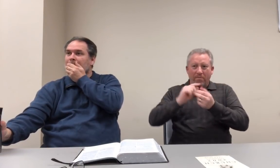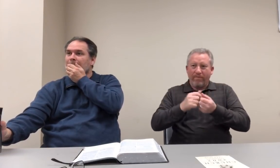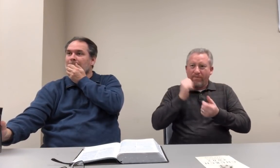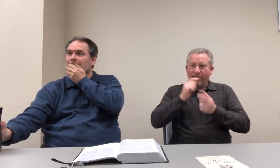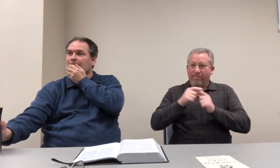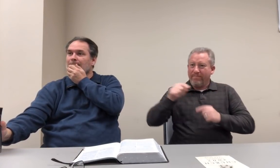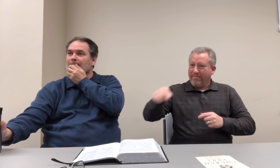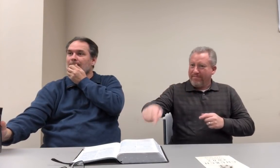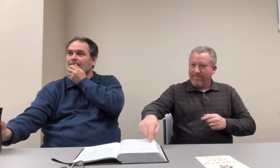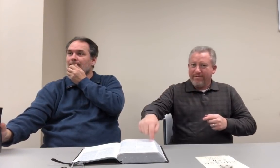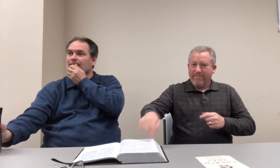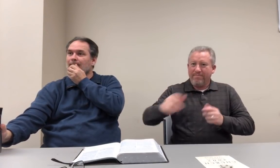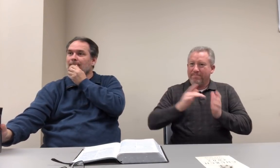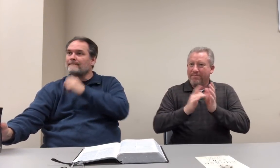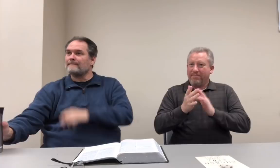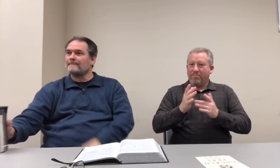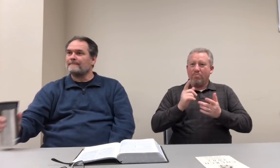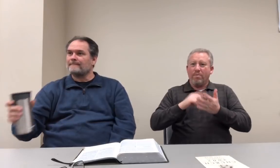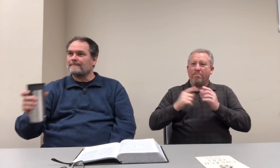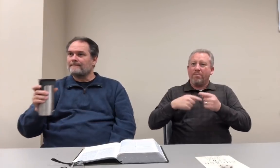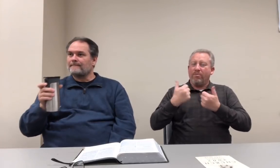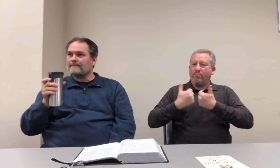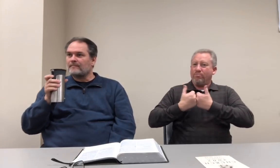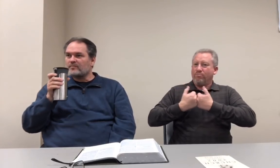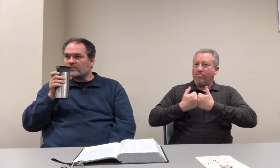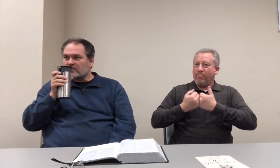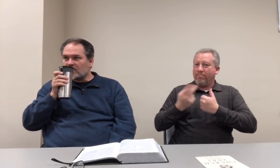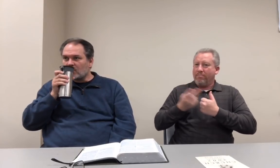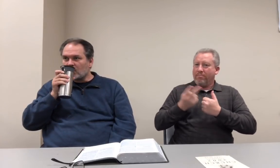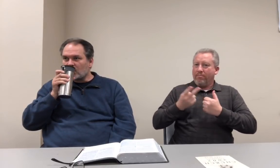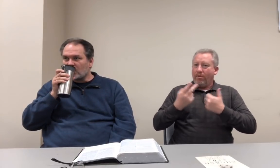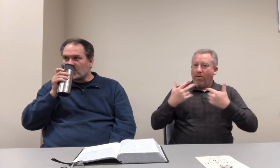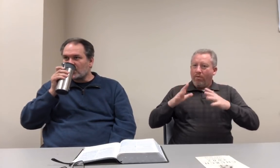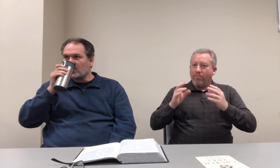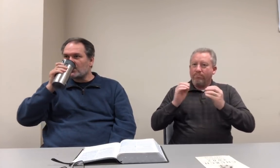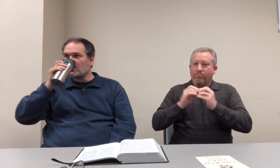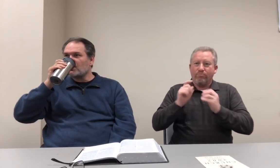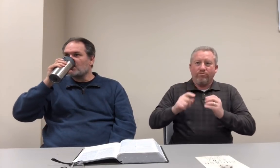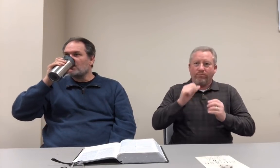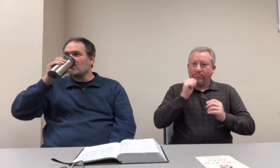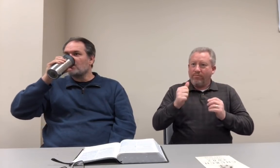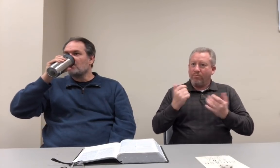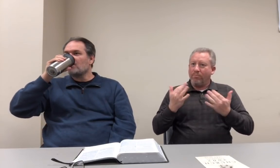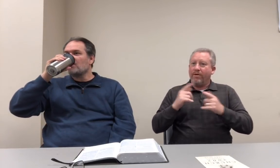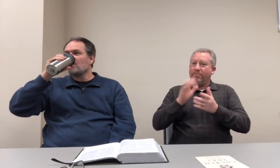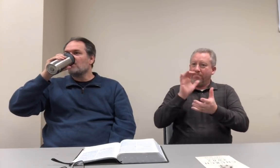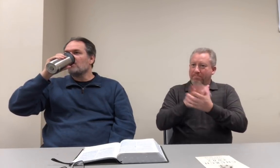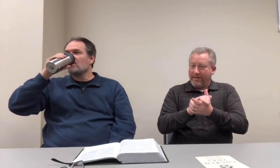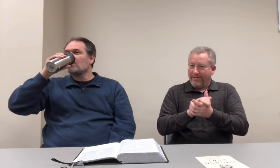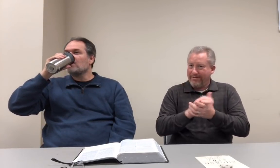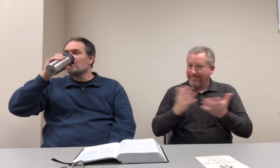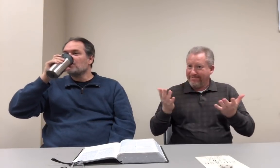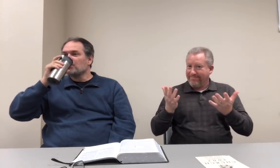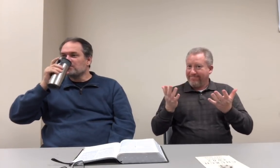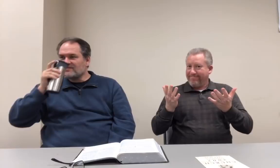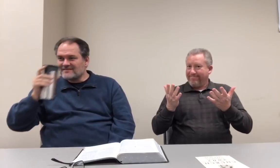is a spirit, right? God doesn't have blood. But the human nature, the Lord,